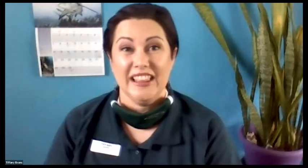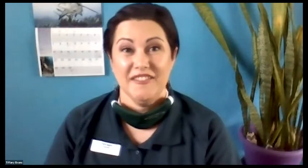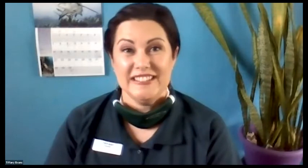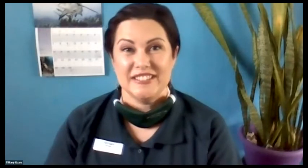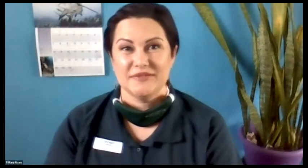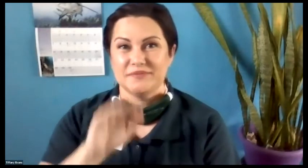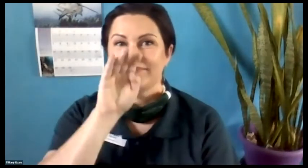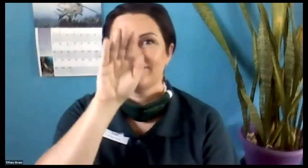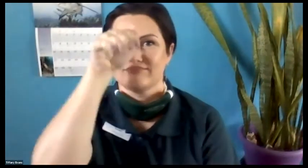Elephant.